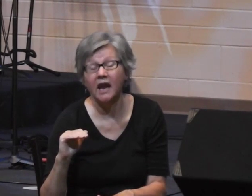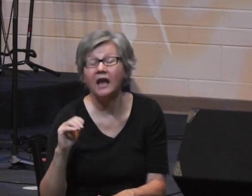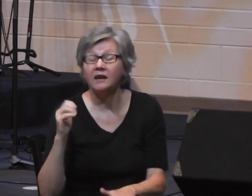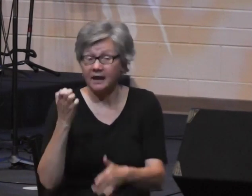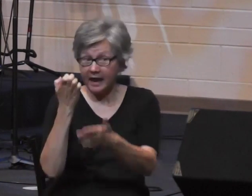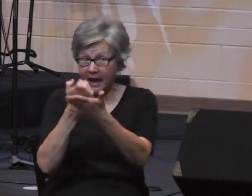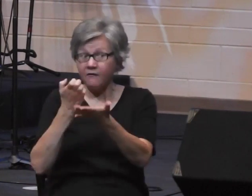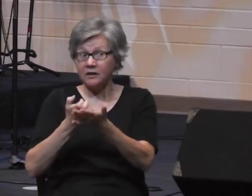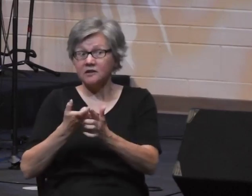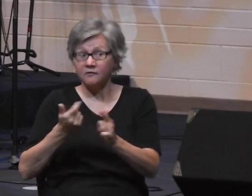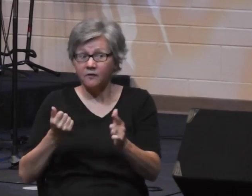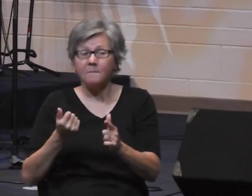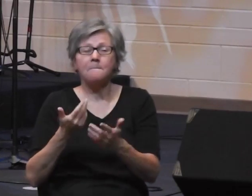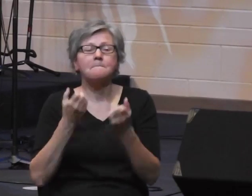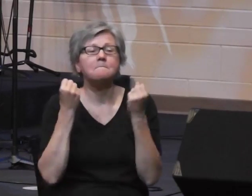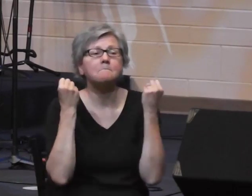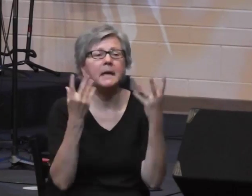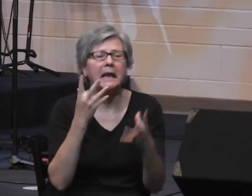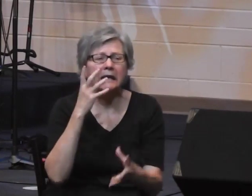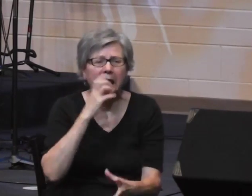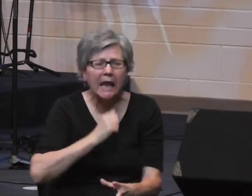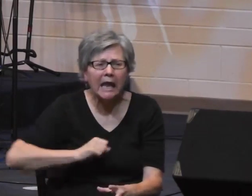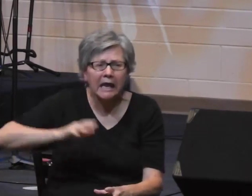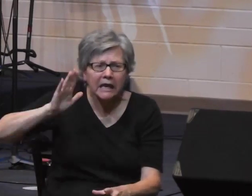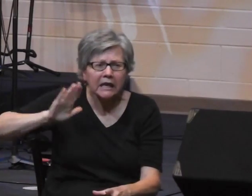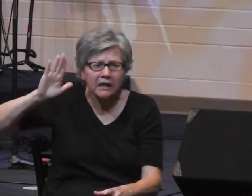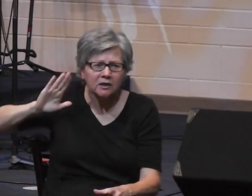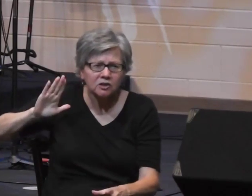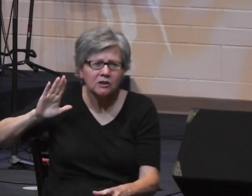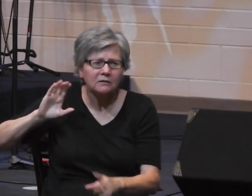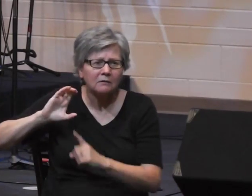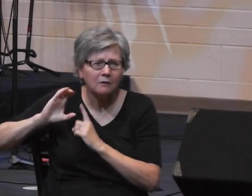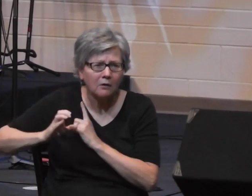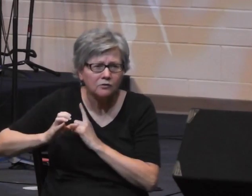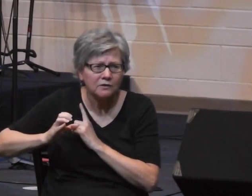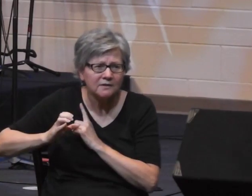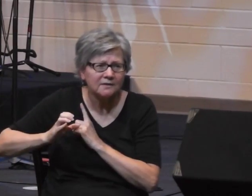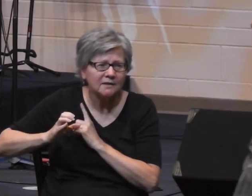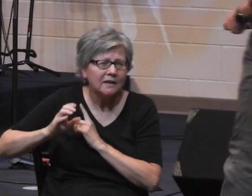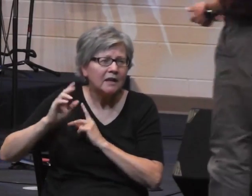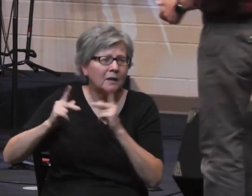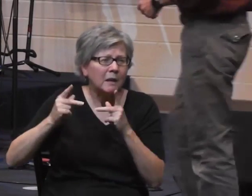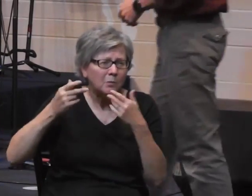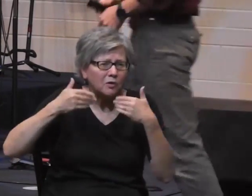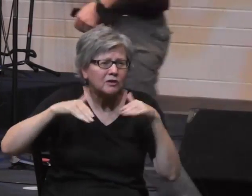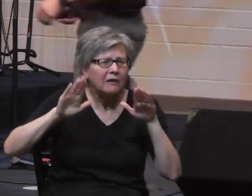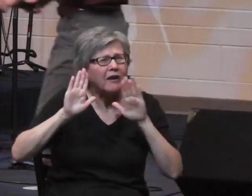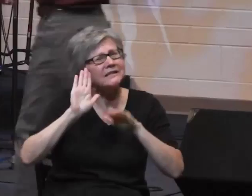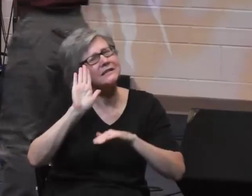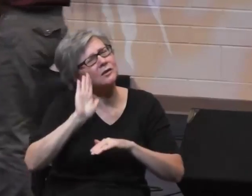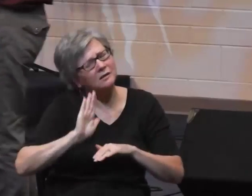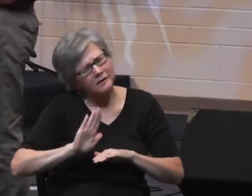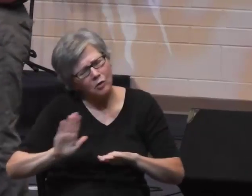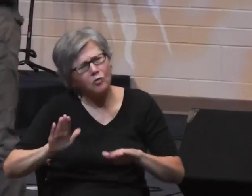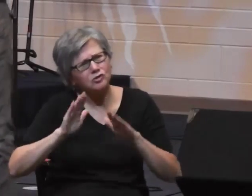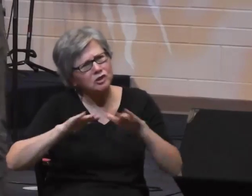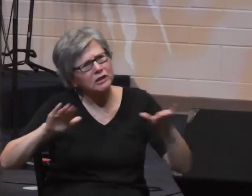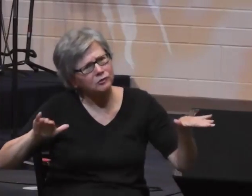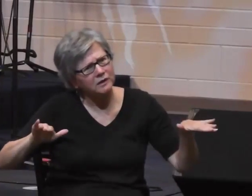ancient Rome, from many cultures that people will kill their own children to win God's favor. We see